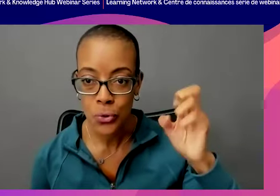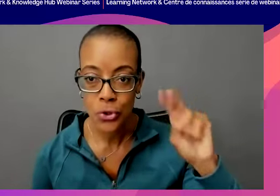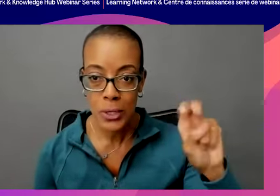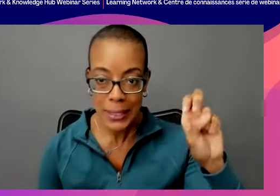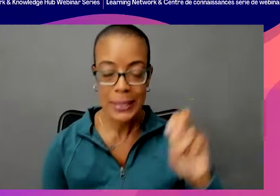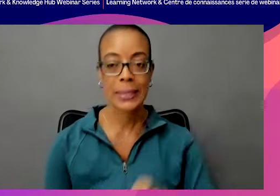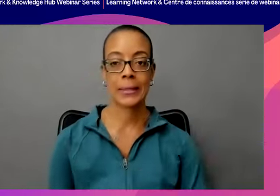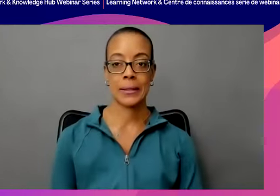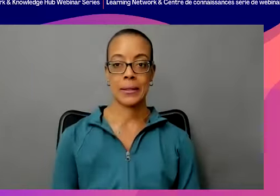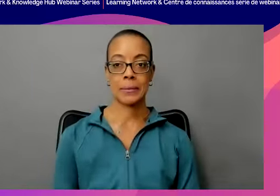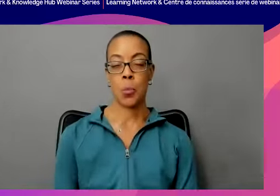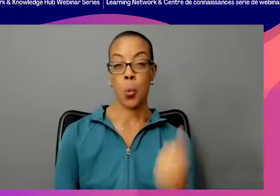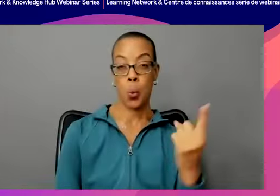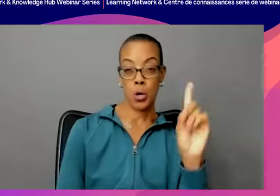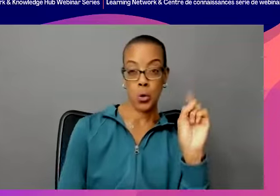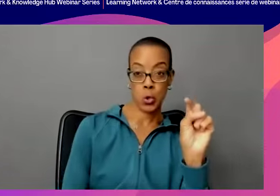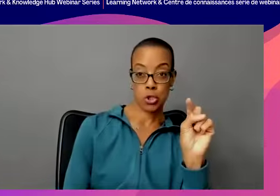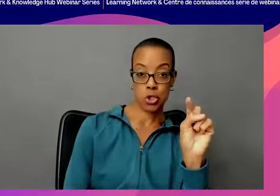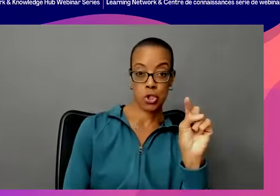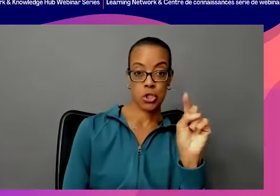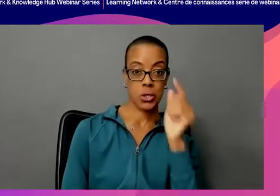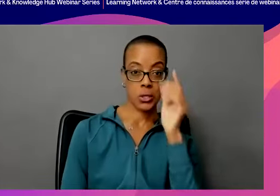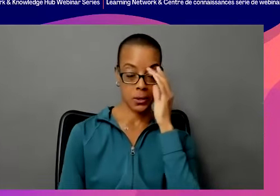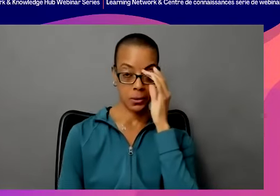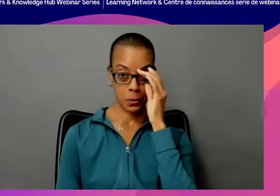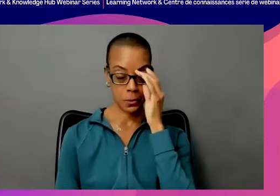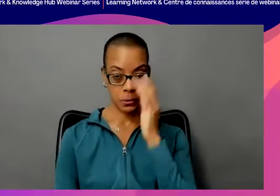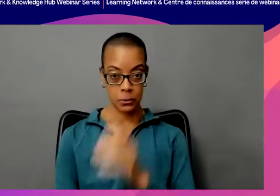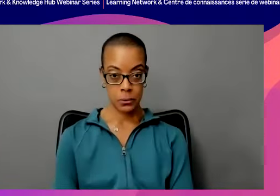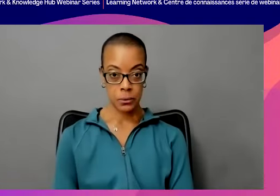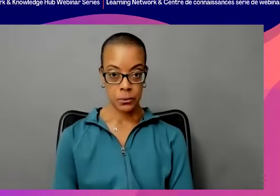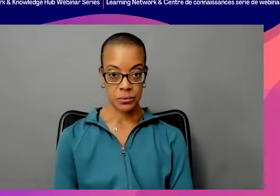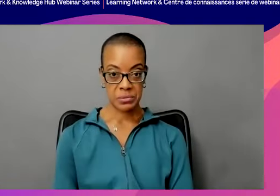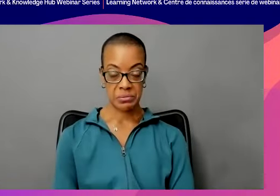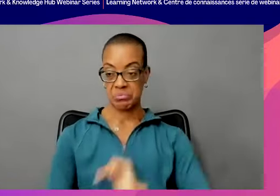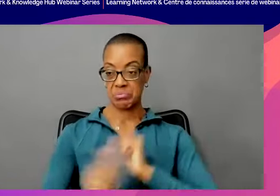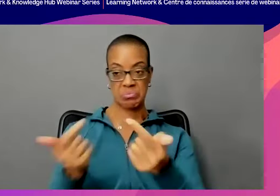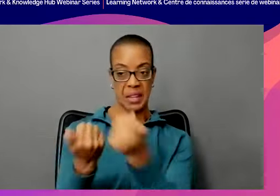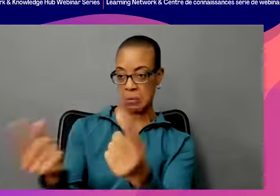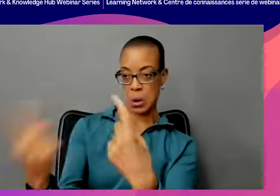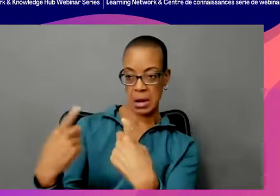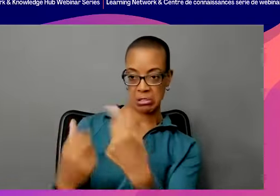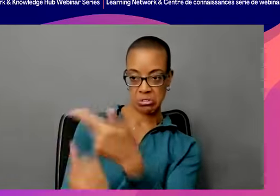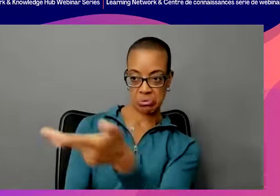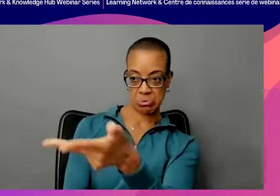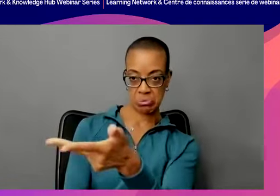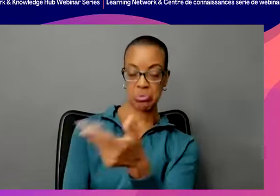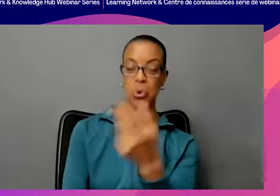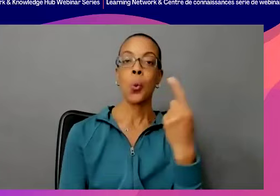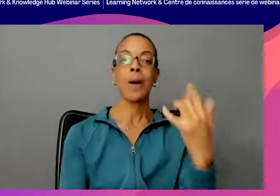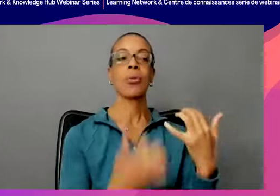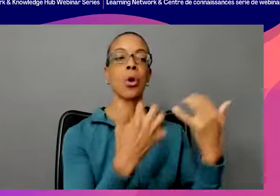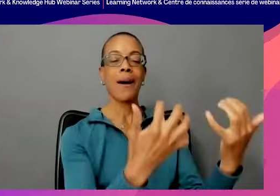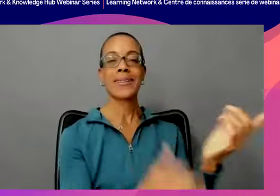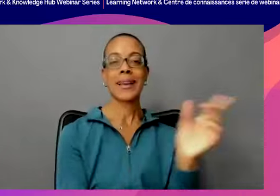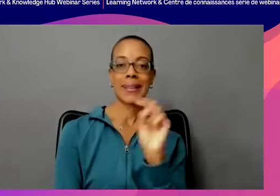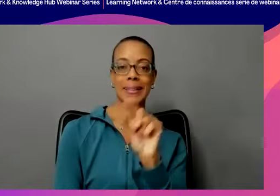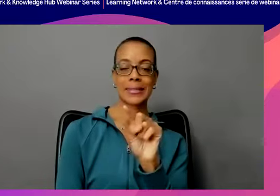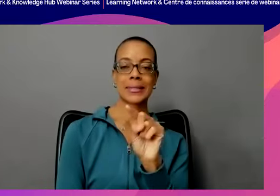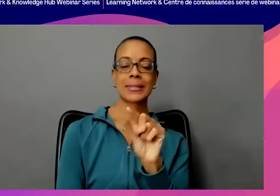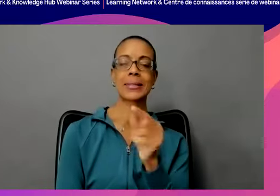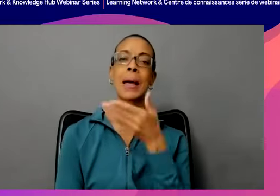here. I'll just pass it on and any one of you can answer. So one of the audience has asked, what is the best